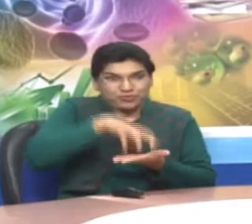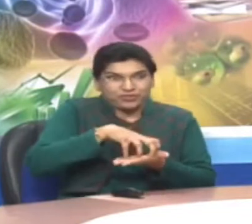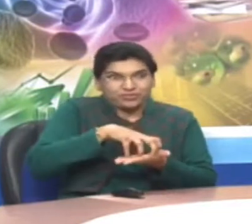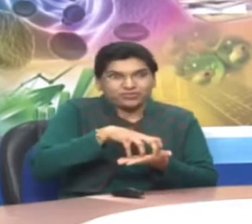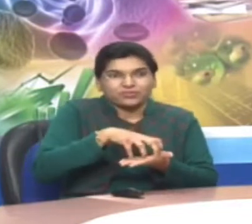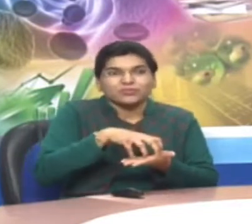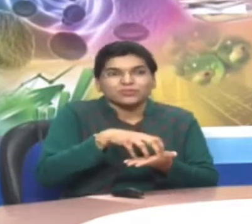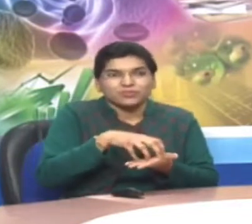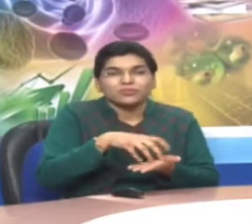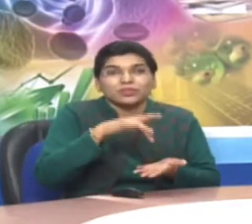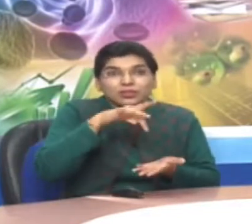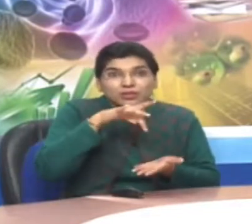32,